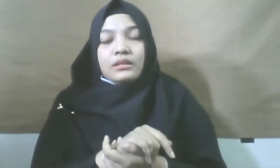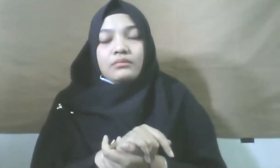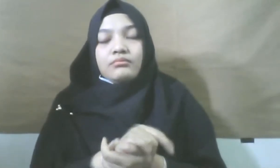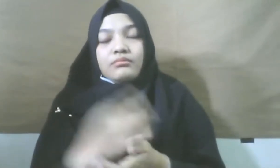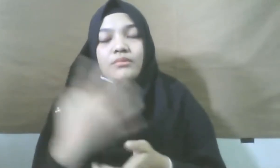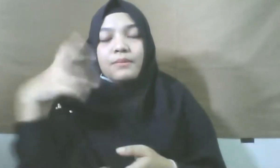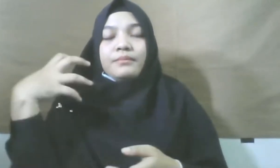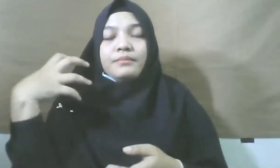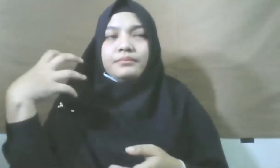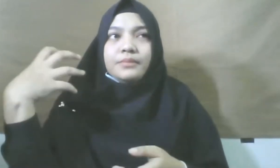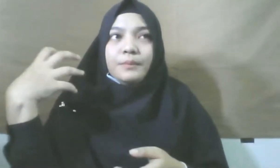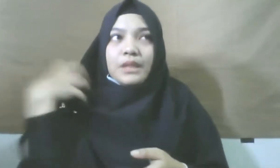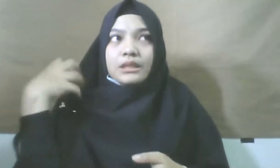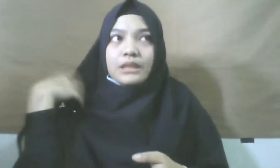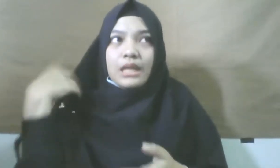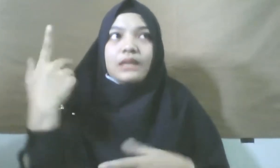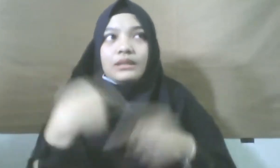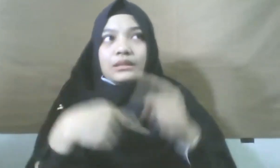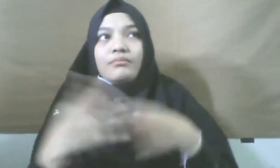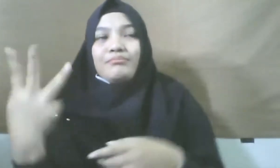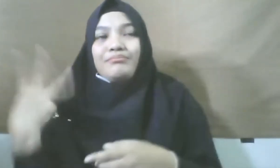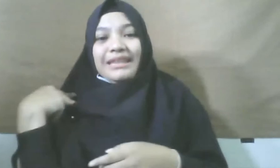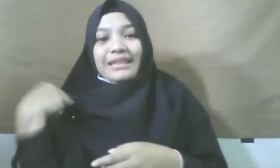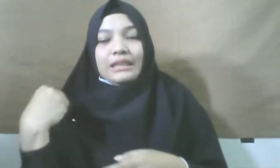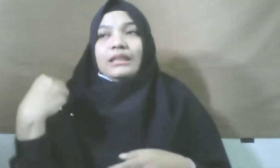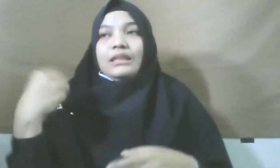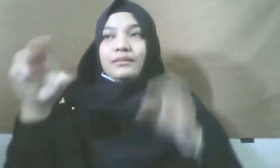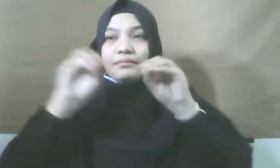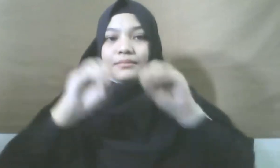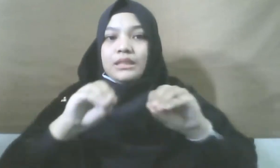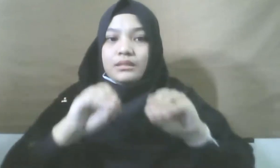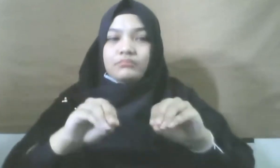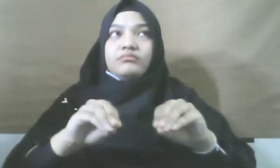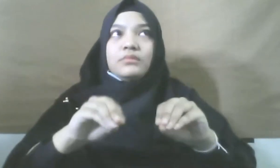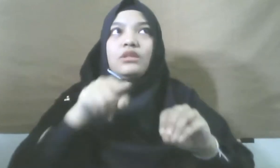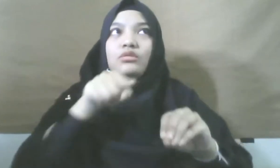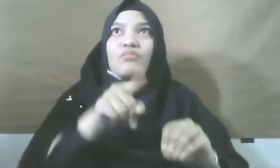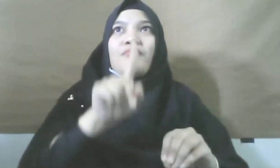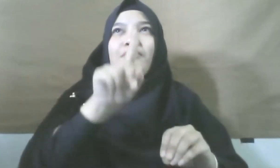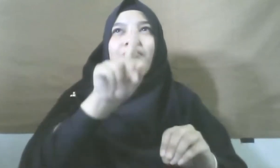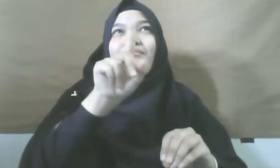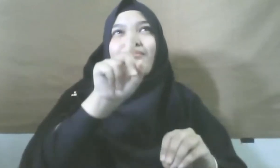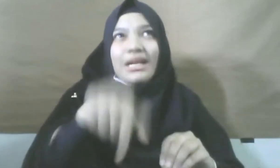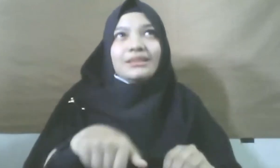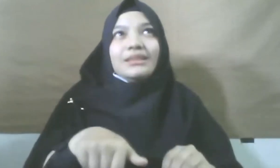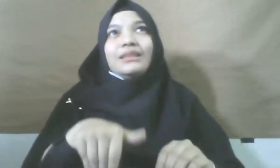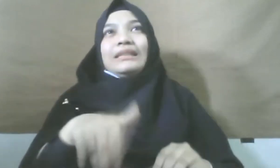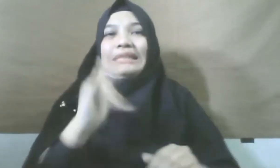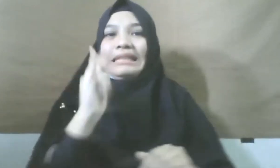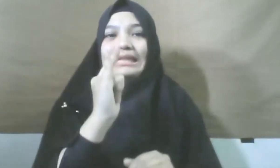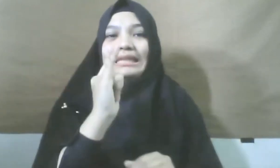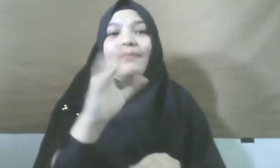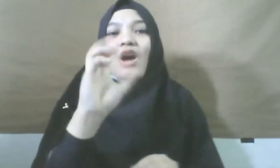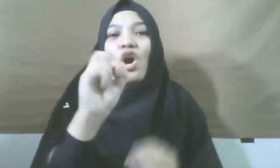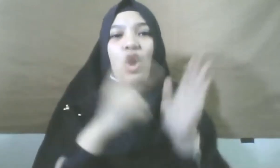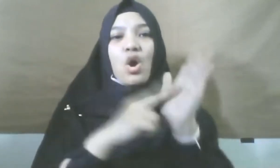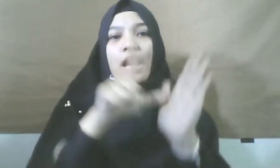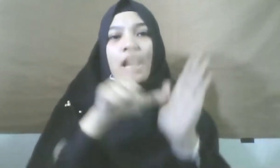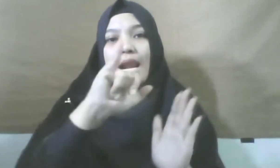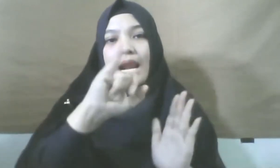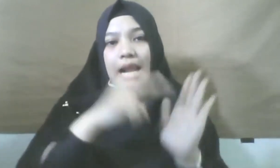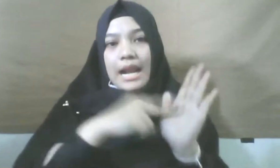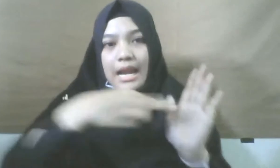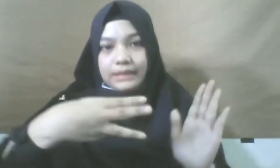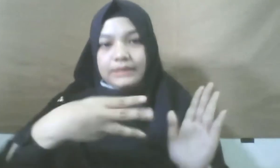still run the online class until the end of the year. So even though that